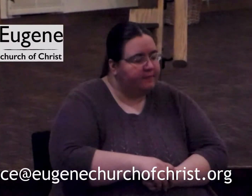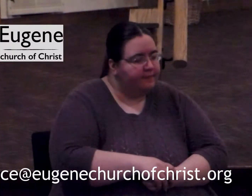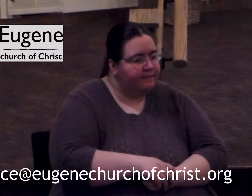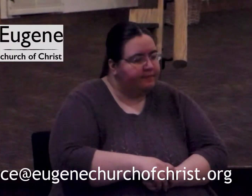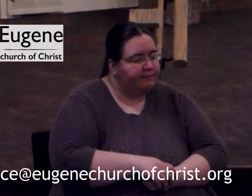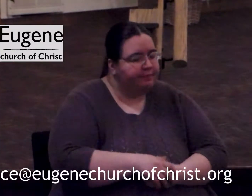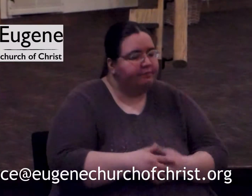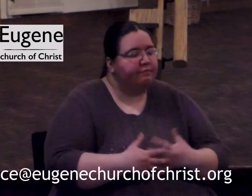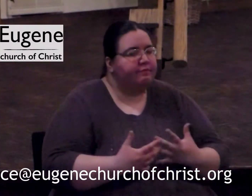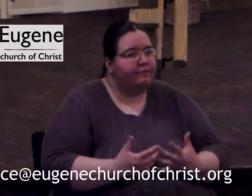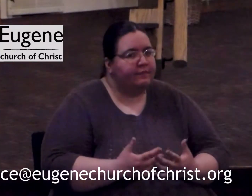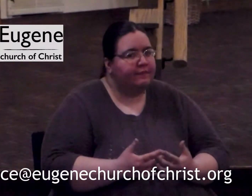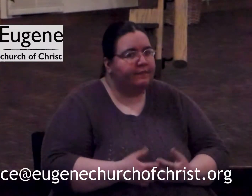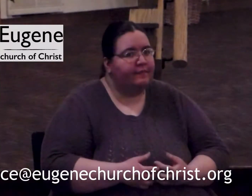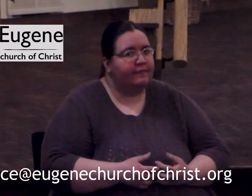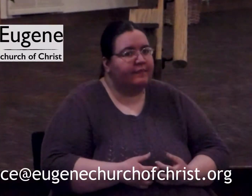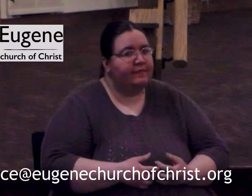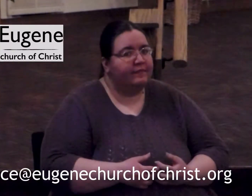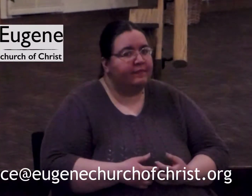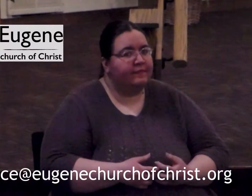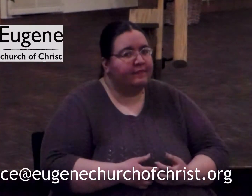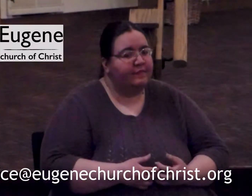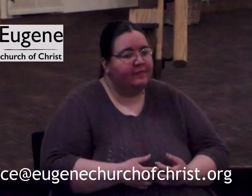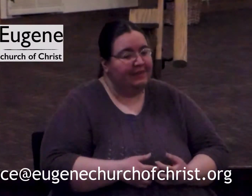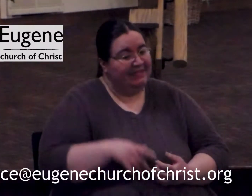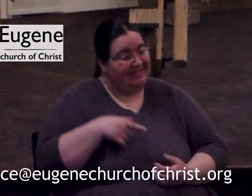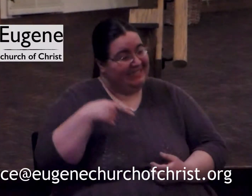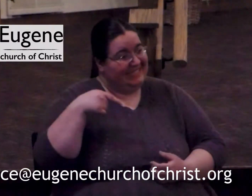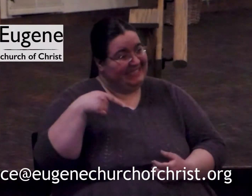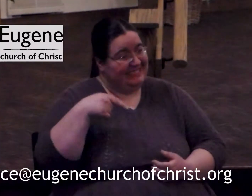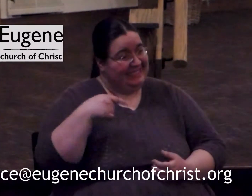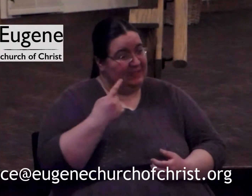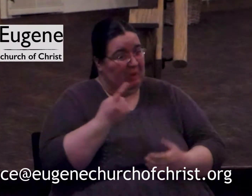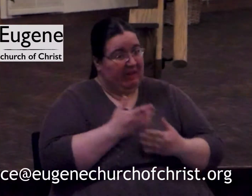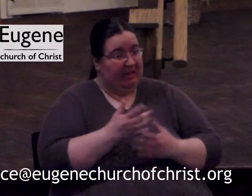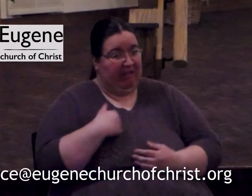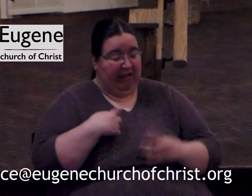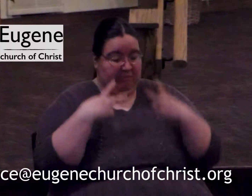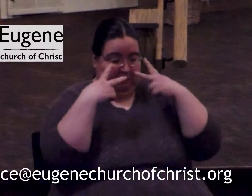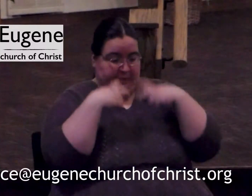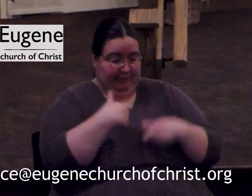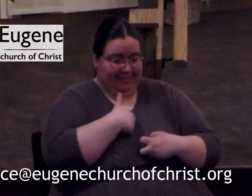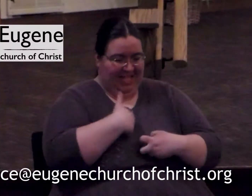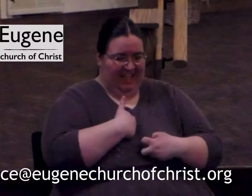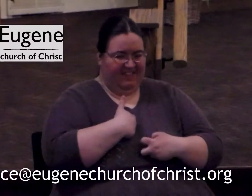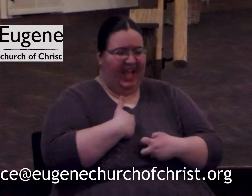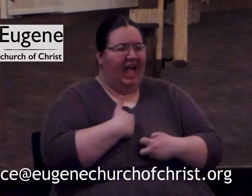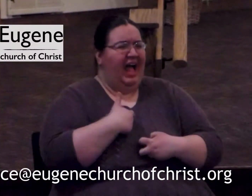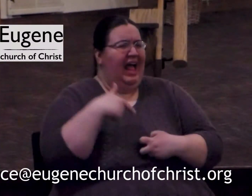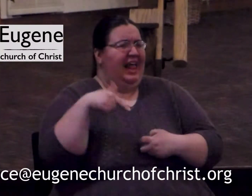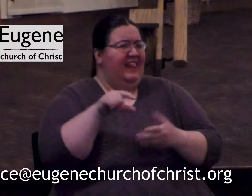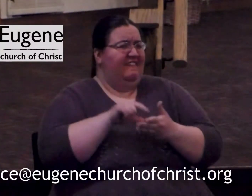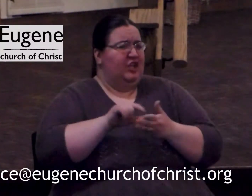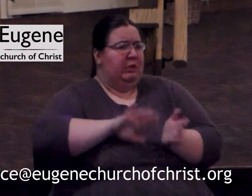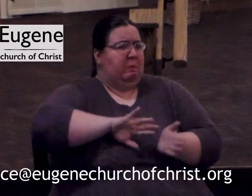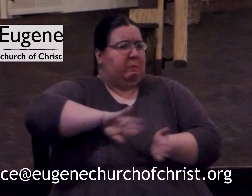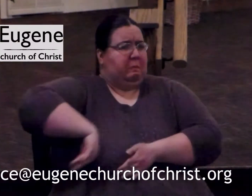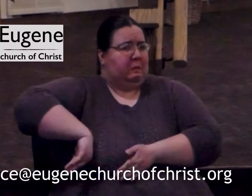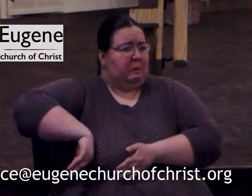And this is one of those spots that I look at myself and think, we could skip this verse. Let's just move on to the next. Because I can